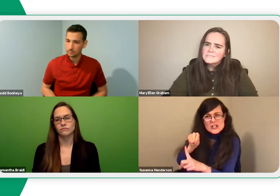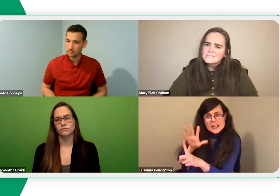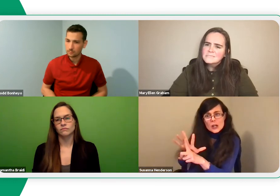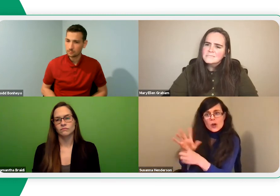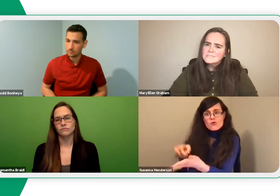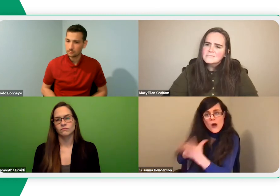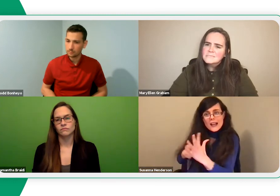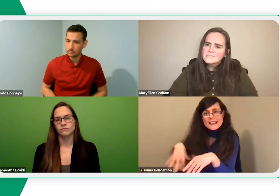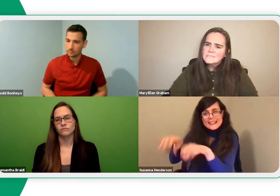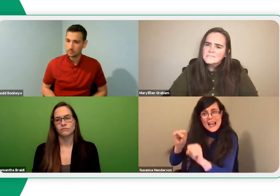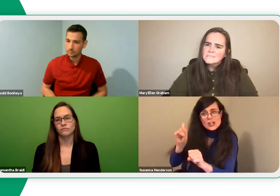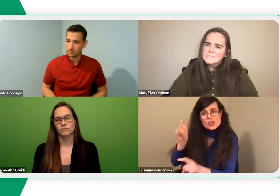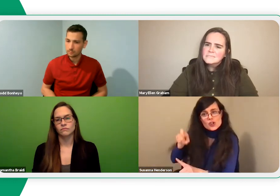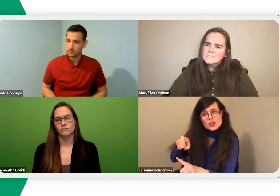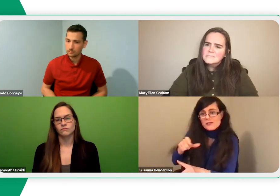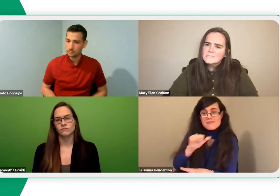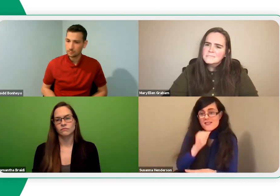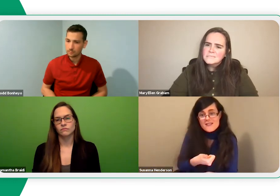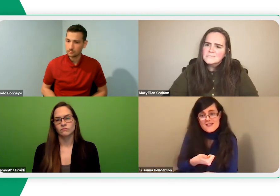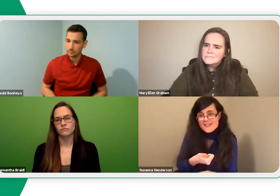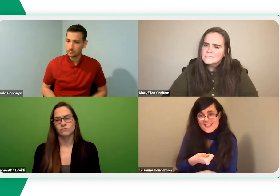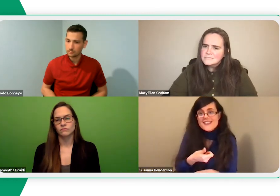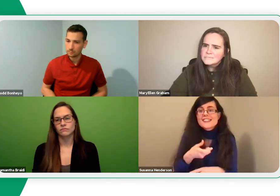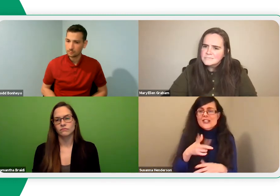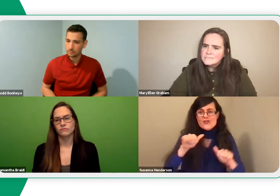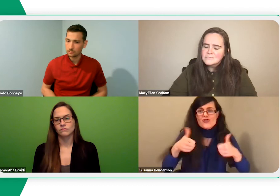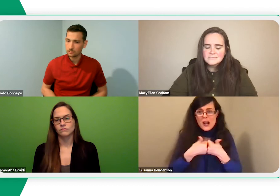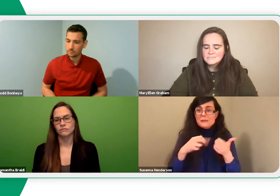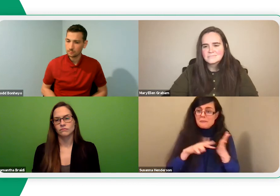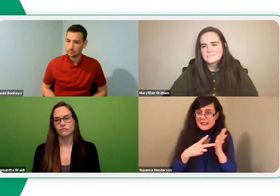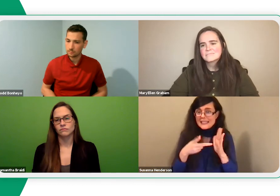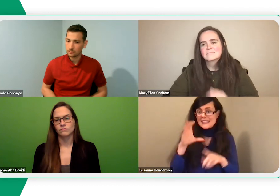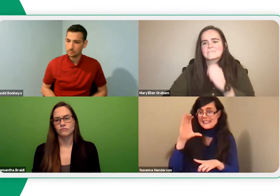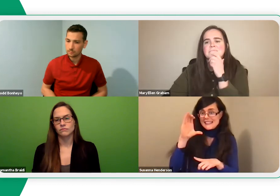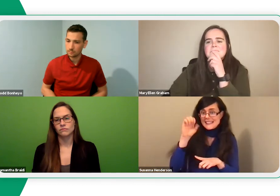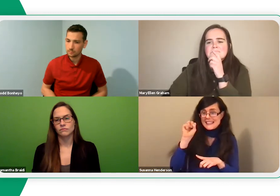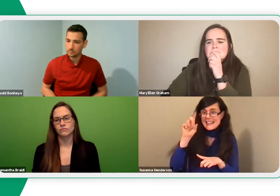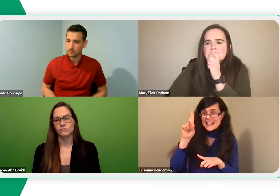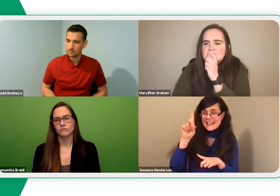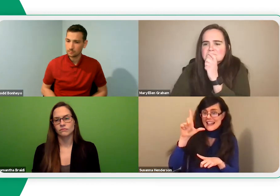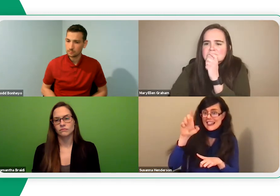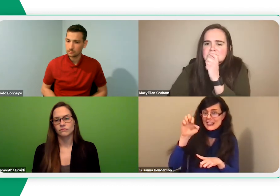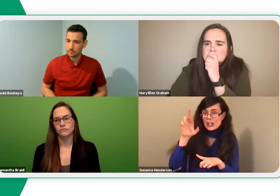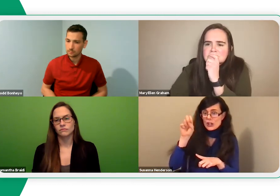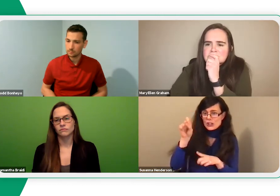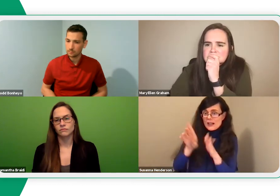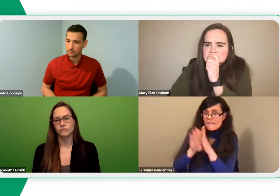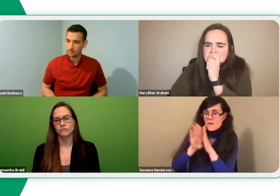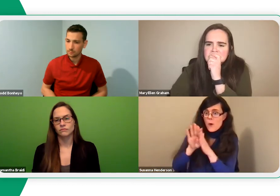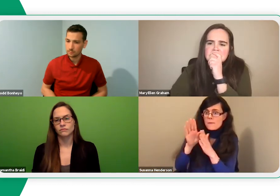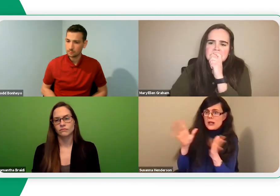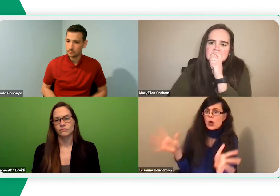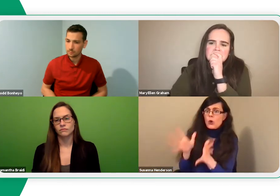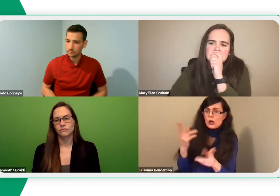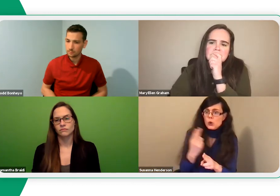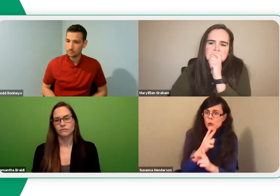STEM majors are missing out on that. They're missing out on that exposure that they should be required to take. So it's a challenge. So I